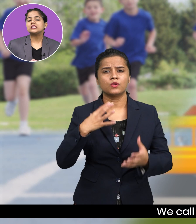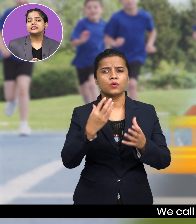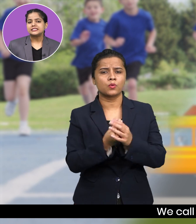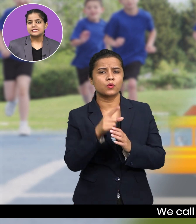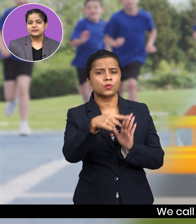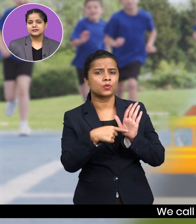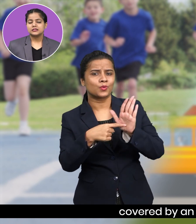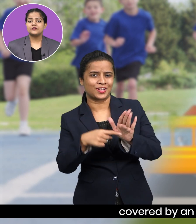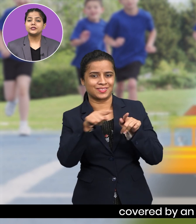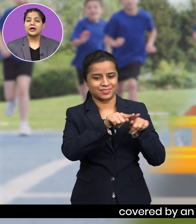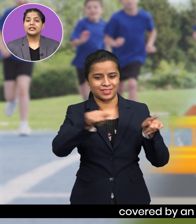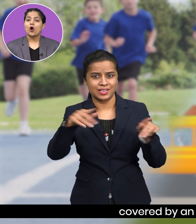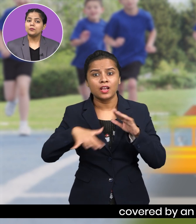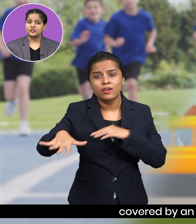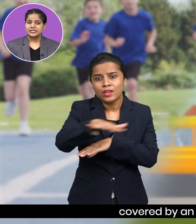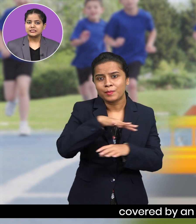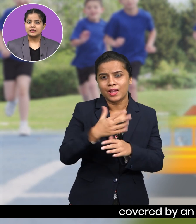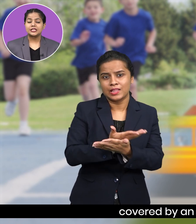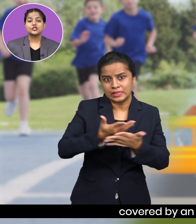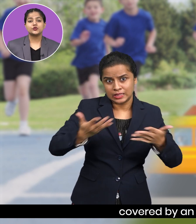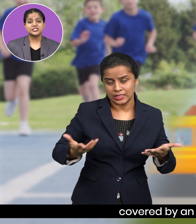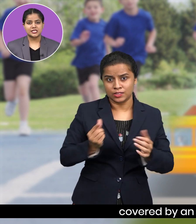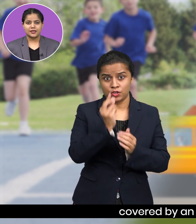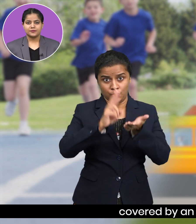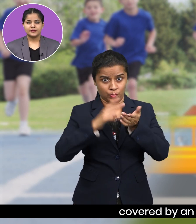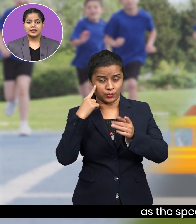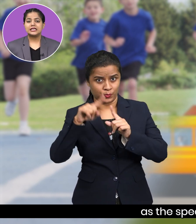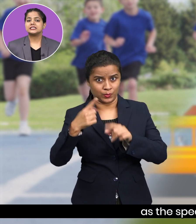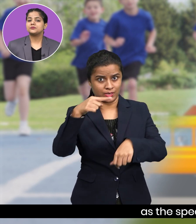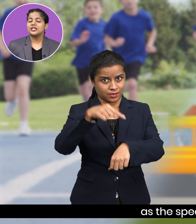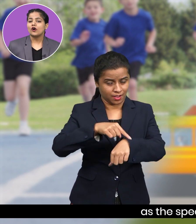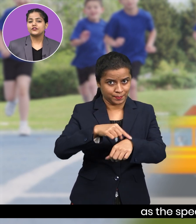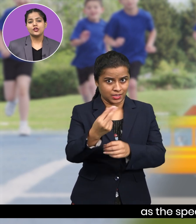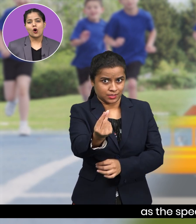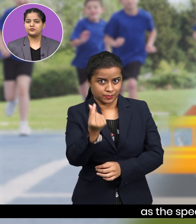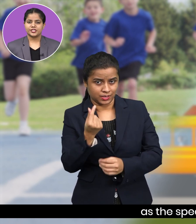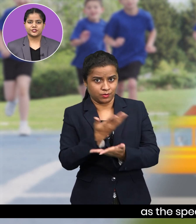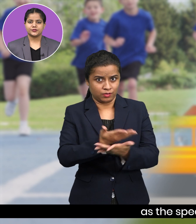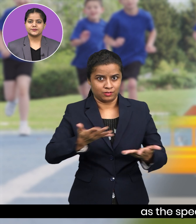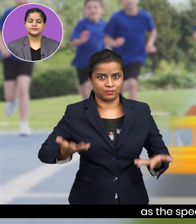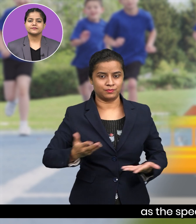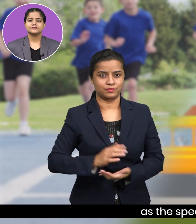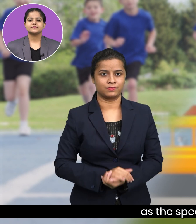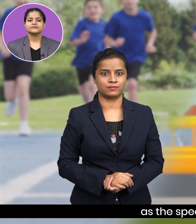We call the distance covered by an object in a unit time as the speed of the